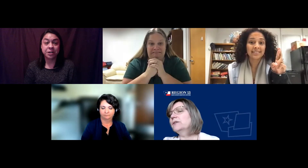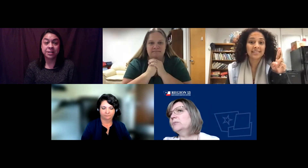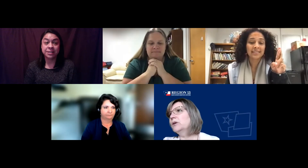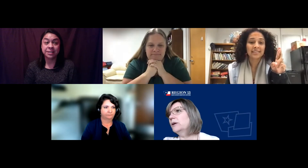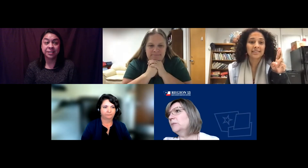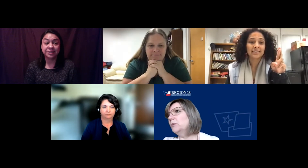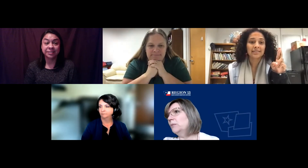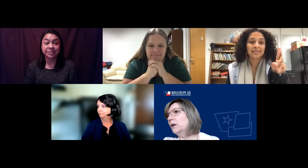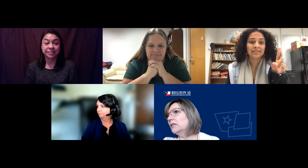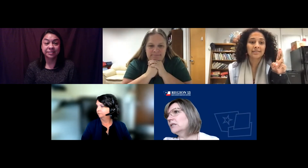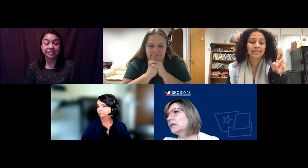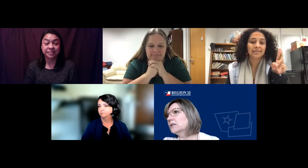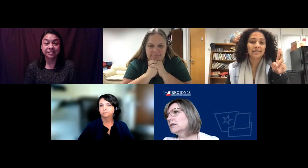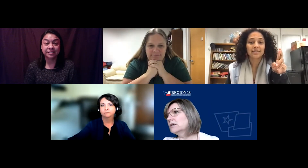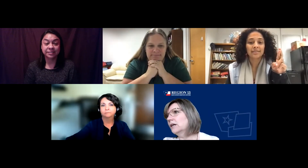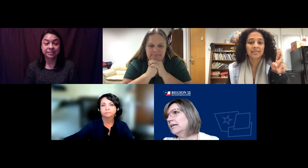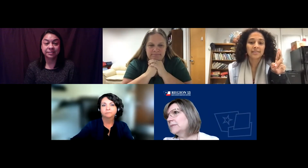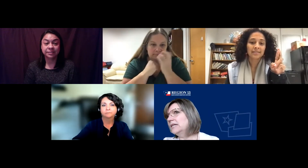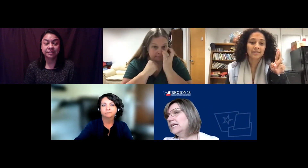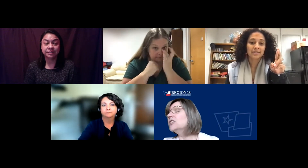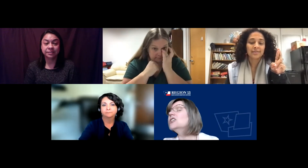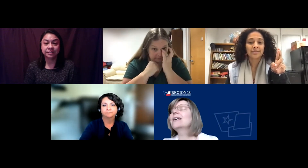Fingers crossed.